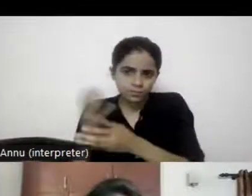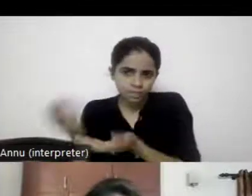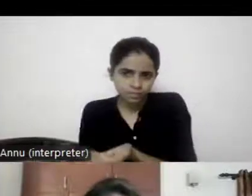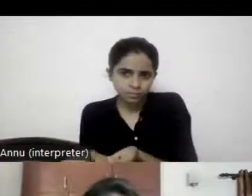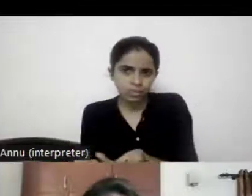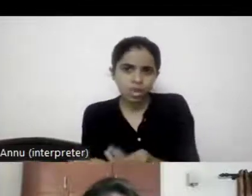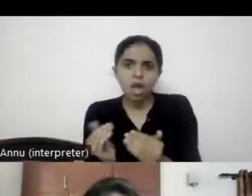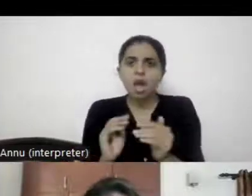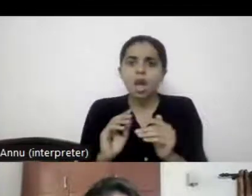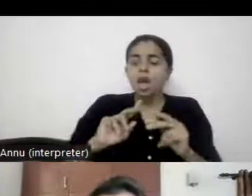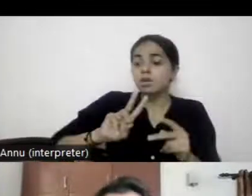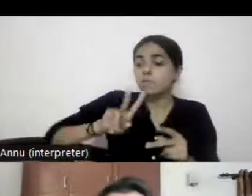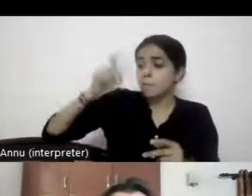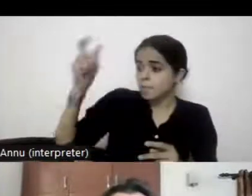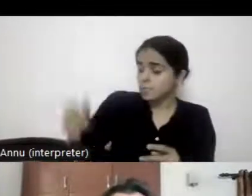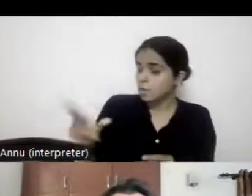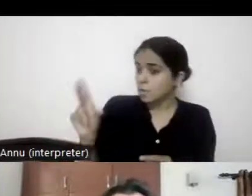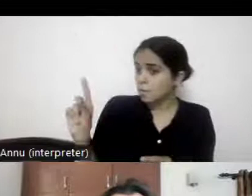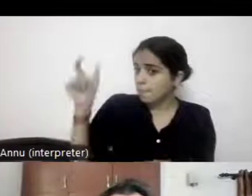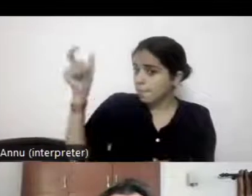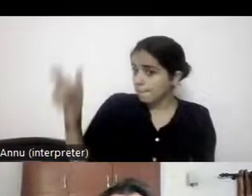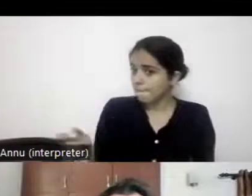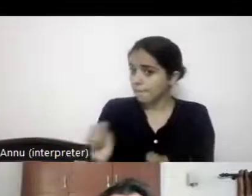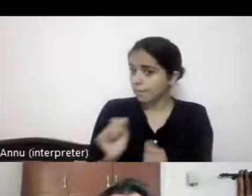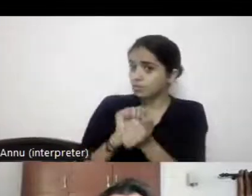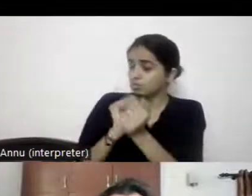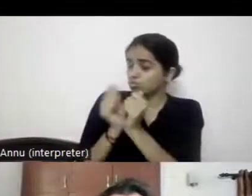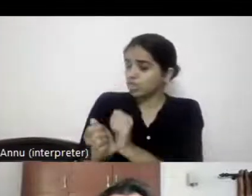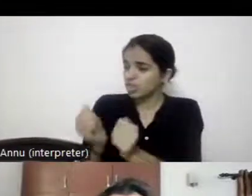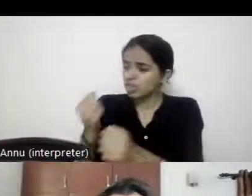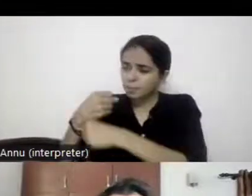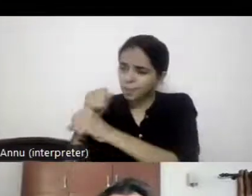other, and how we construct